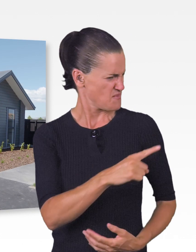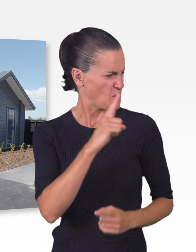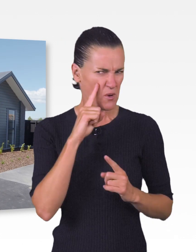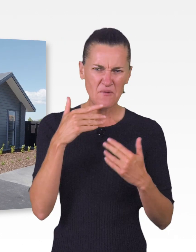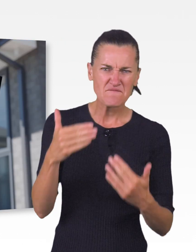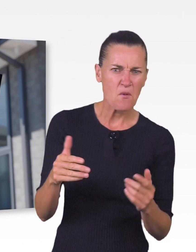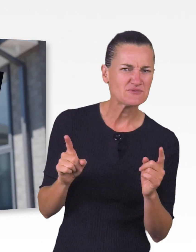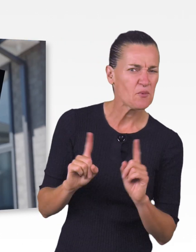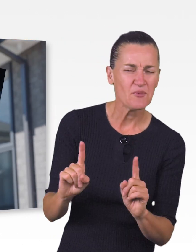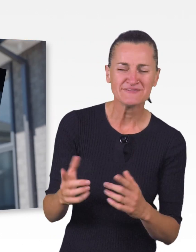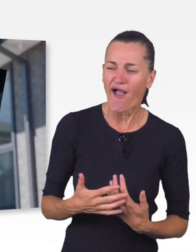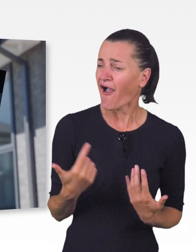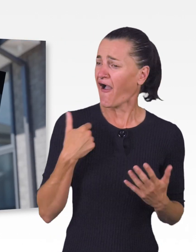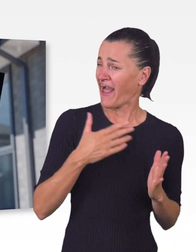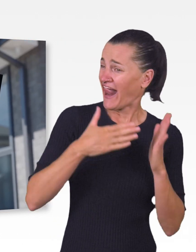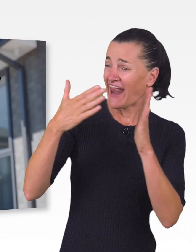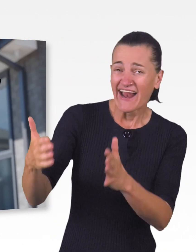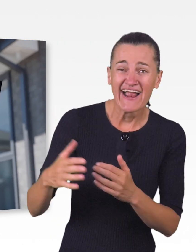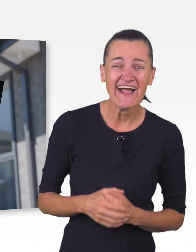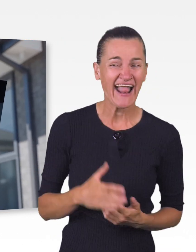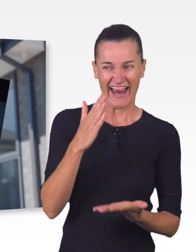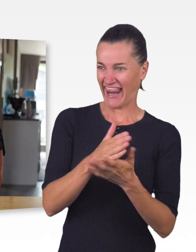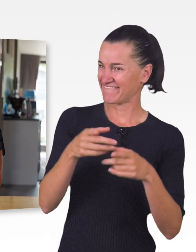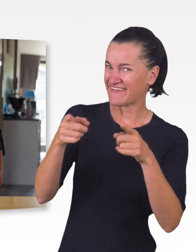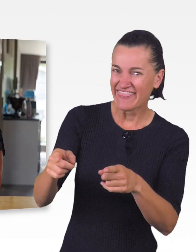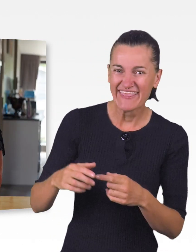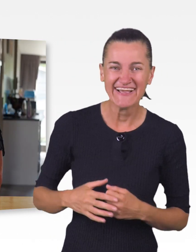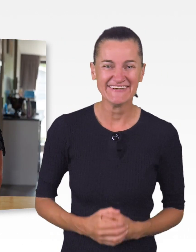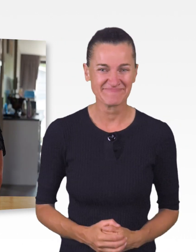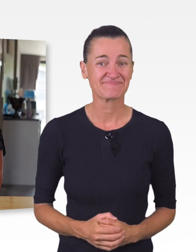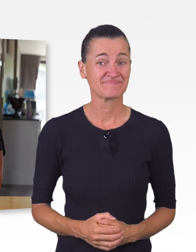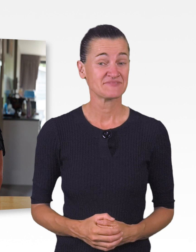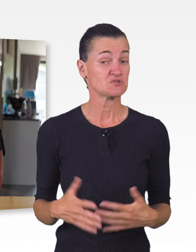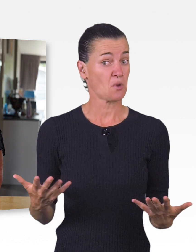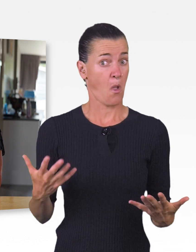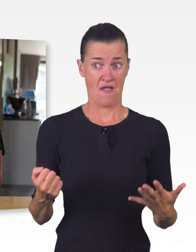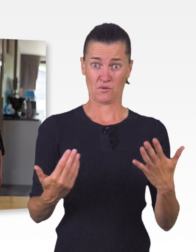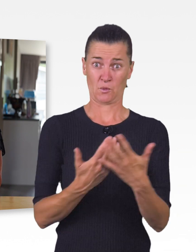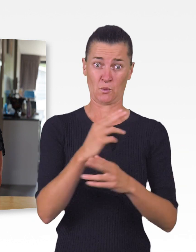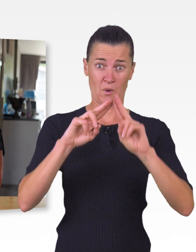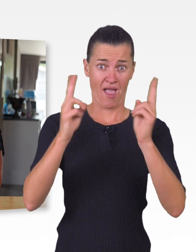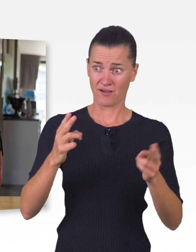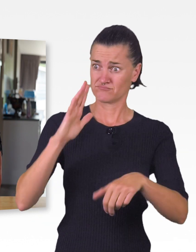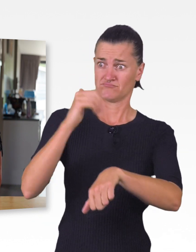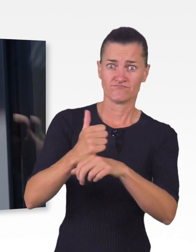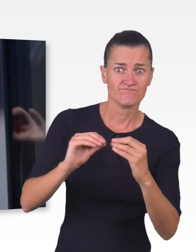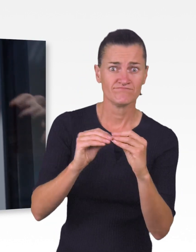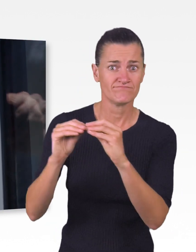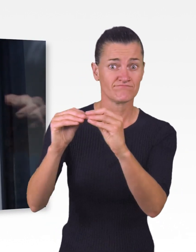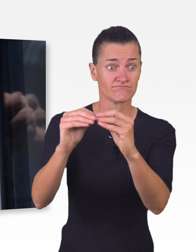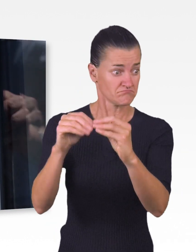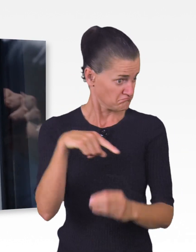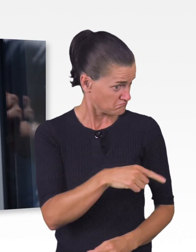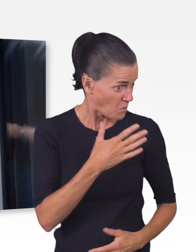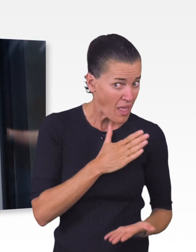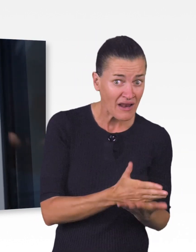So there was a brand new house being purposely built, and would Te Ramanui like to live there? And Te